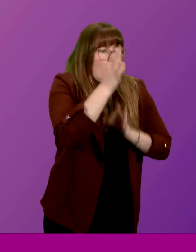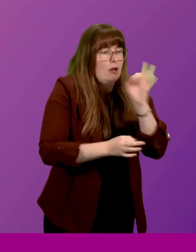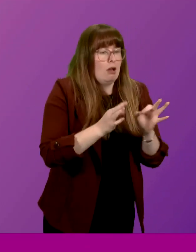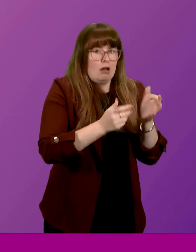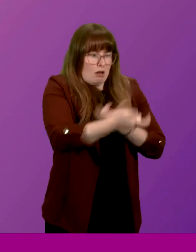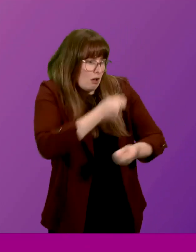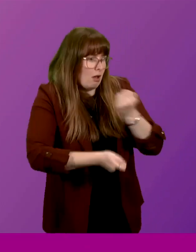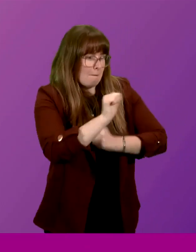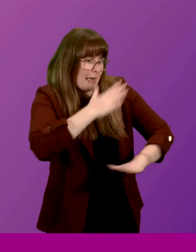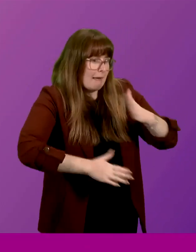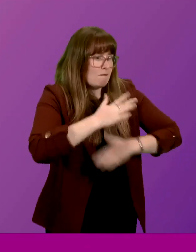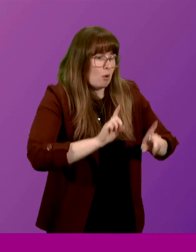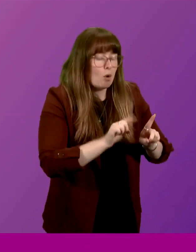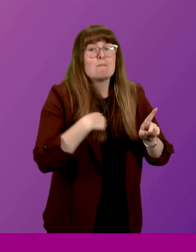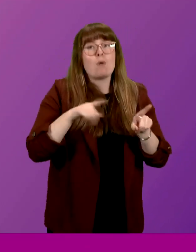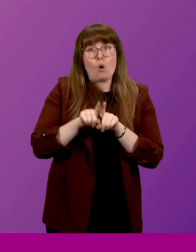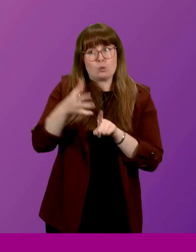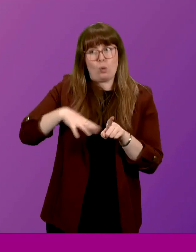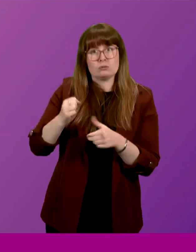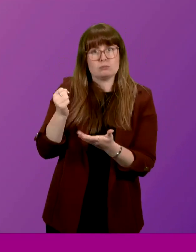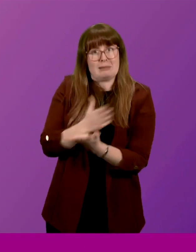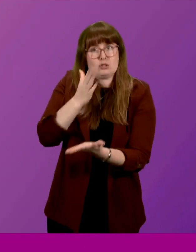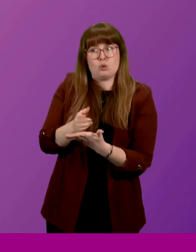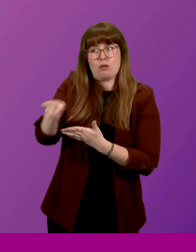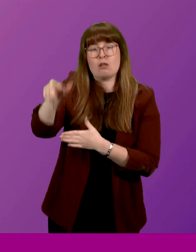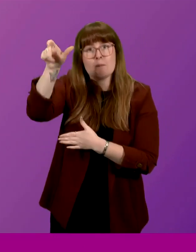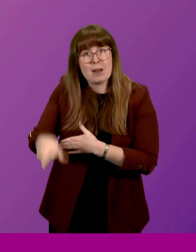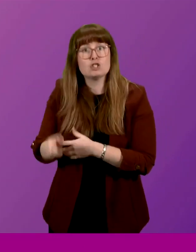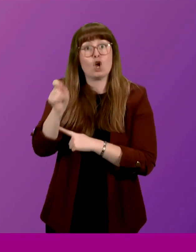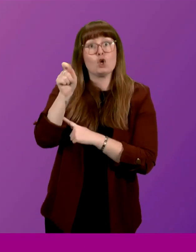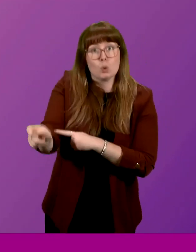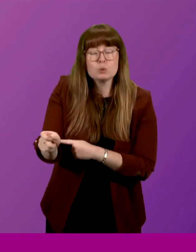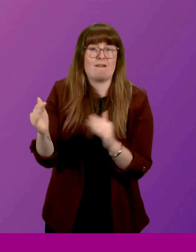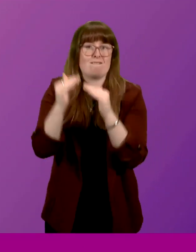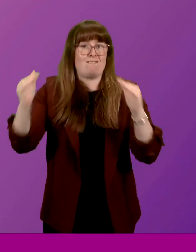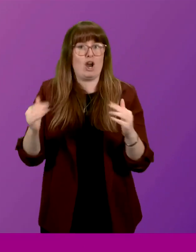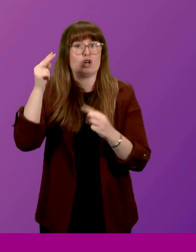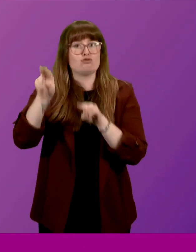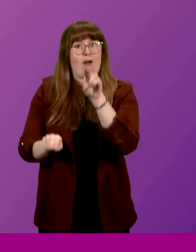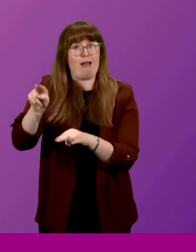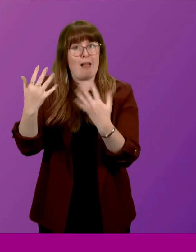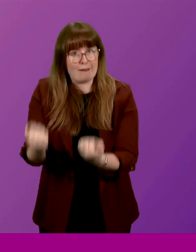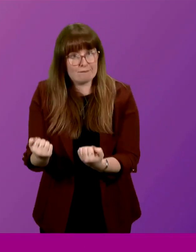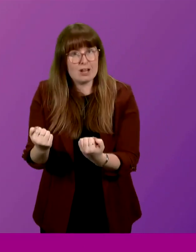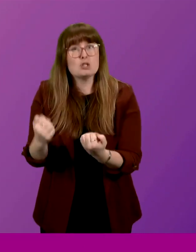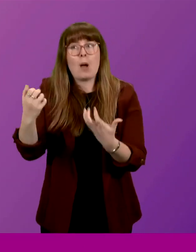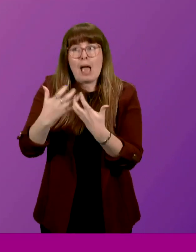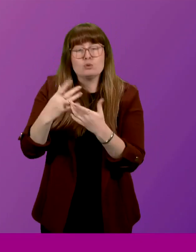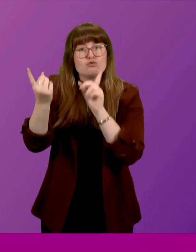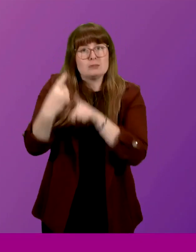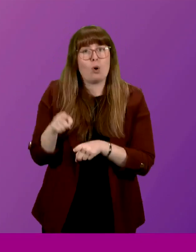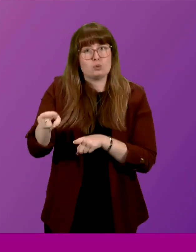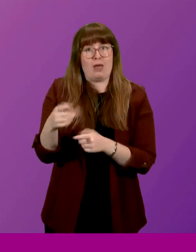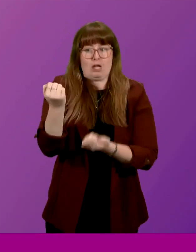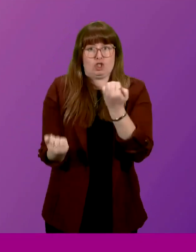behaviour, whilst also guaranteeing the accused a fair trial. So how will the Scottish Government respond to this judgment?